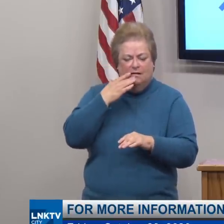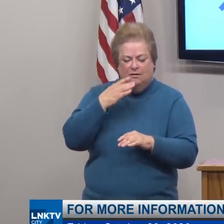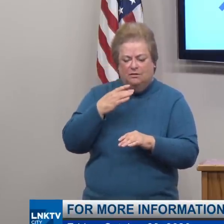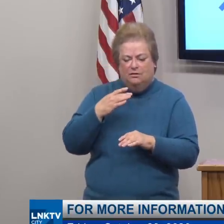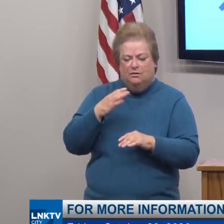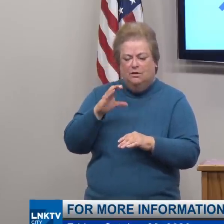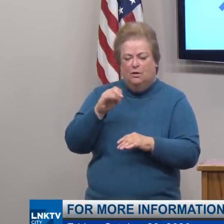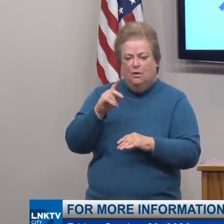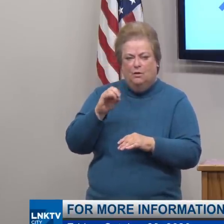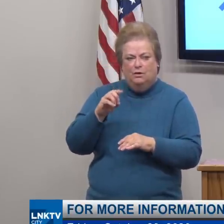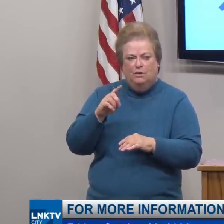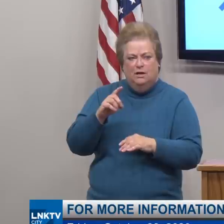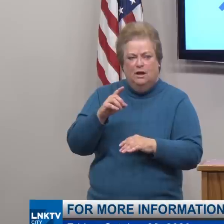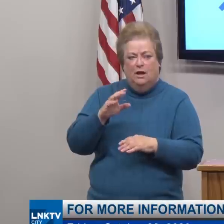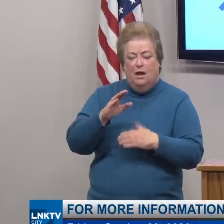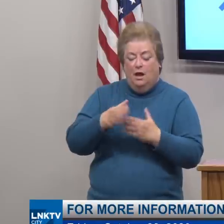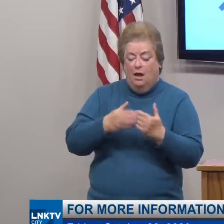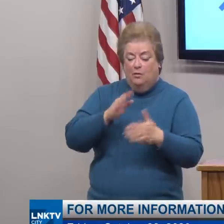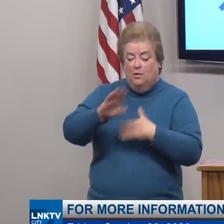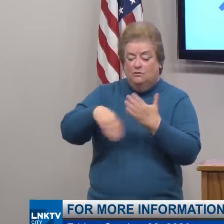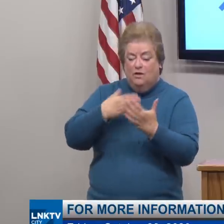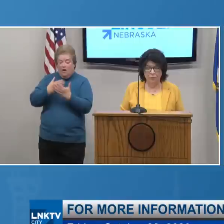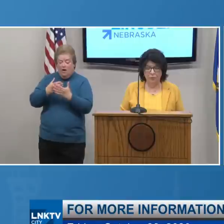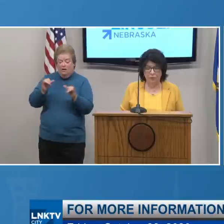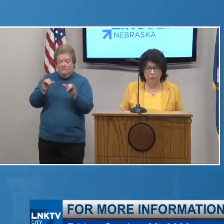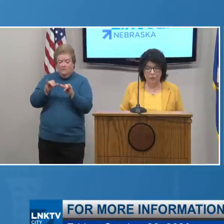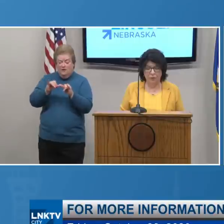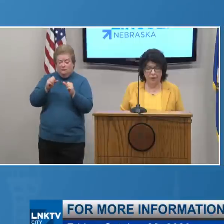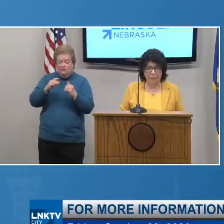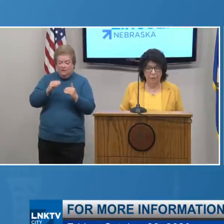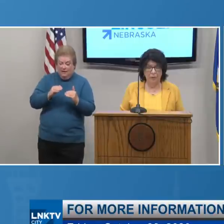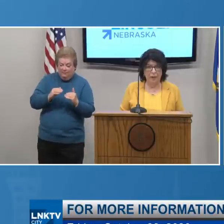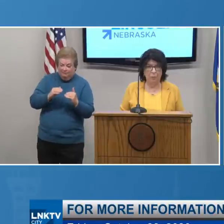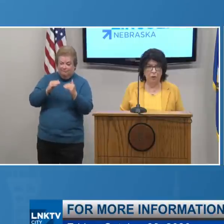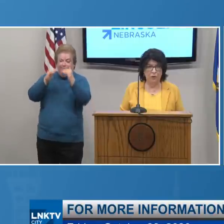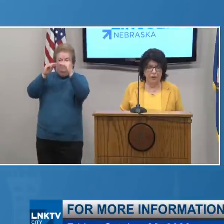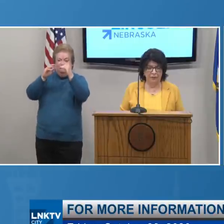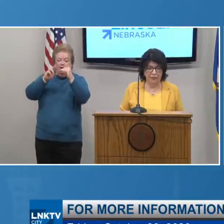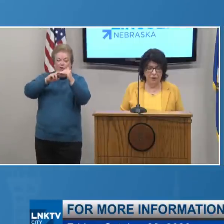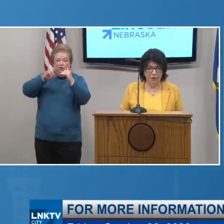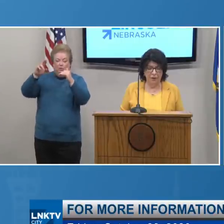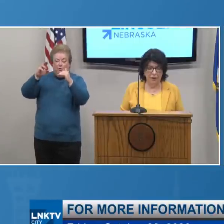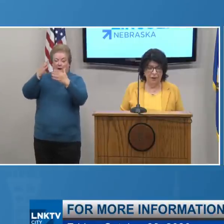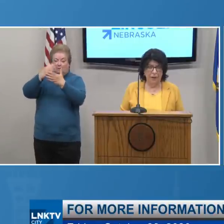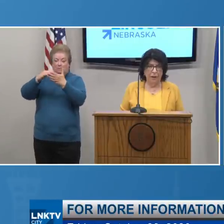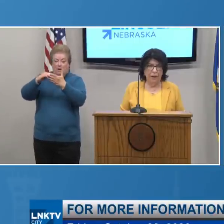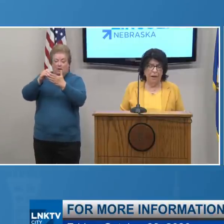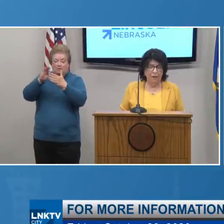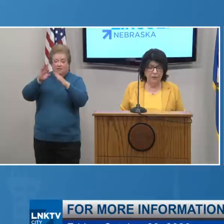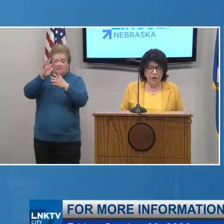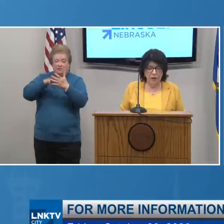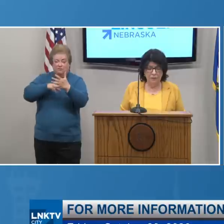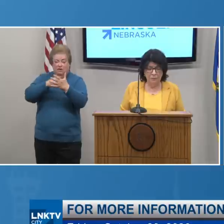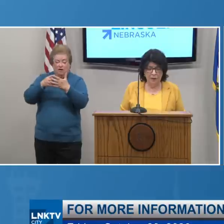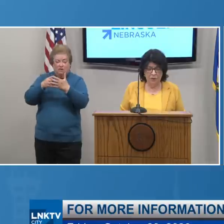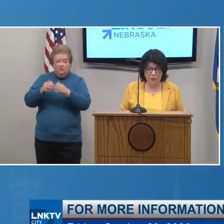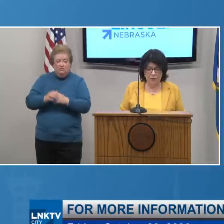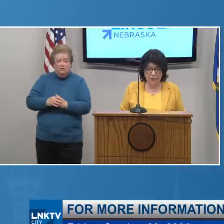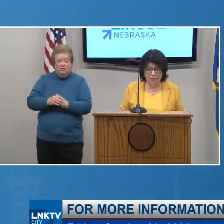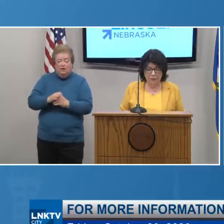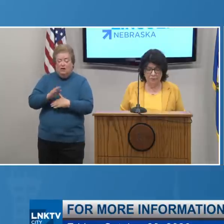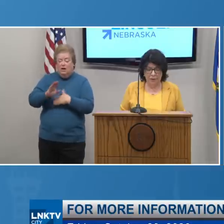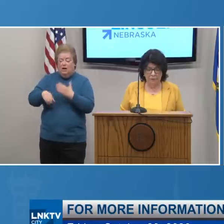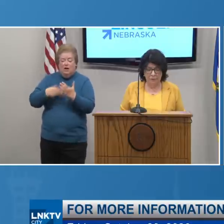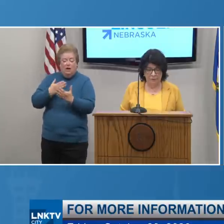assessments almost all of our measures have moved further toward the upper right portion of the chart almost all of the